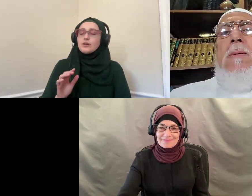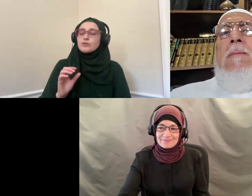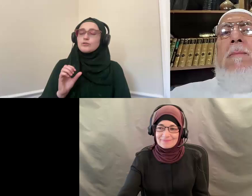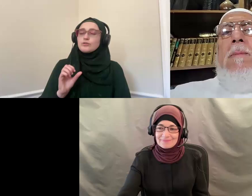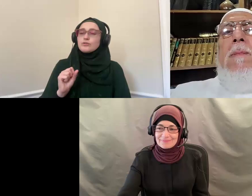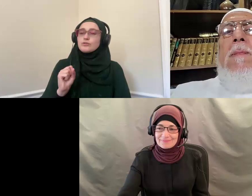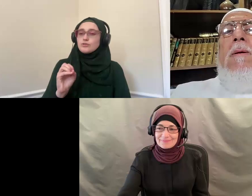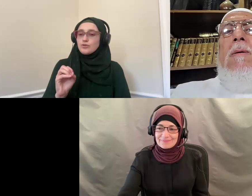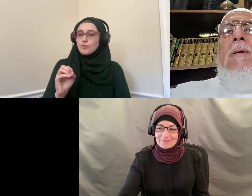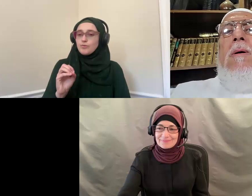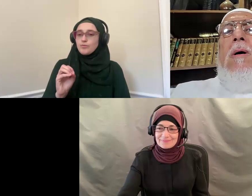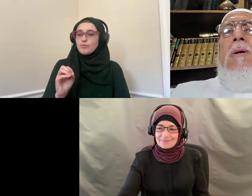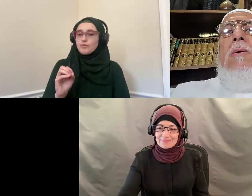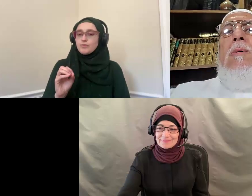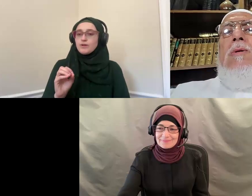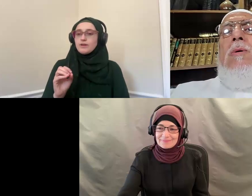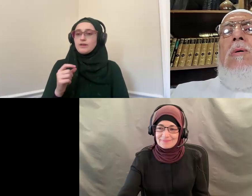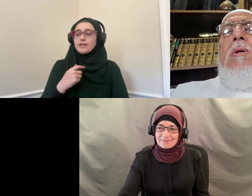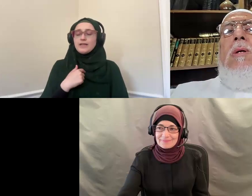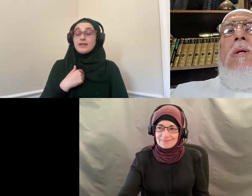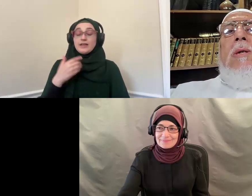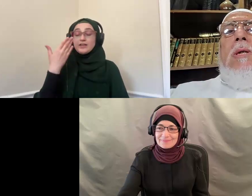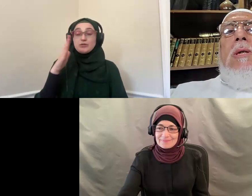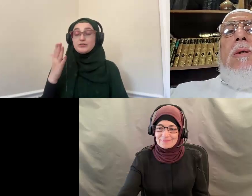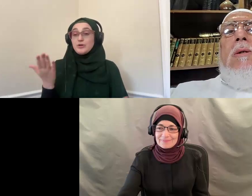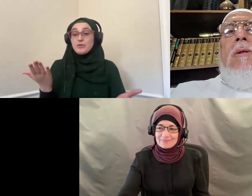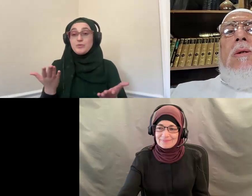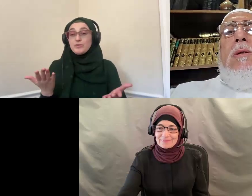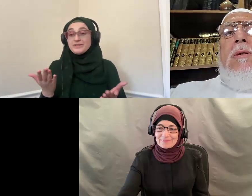so I don't know what's going on.